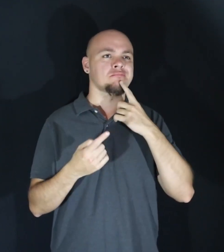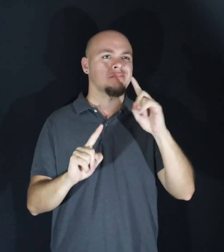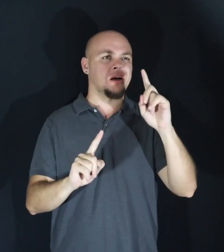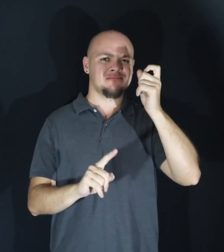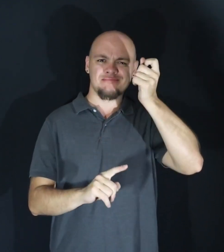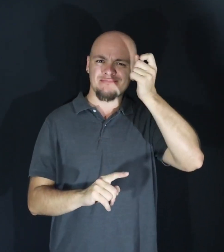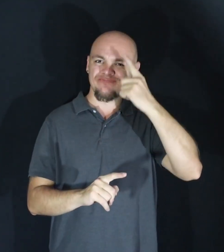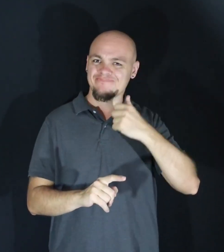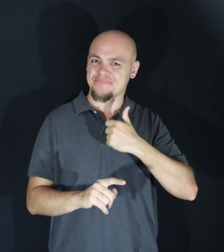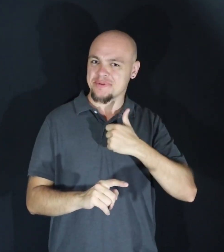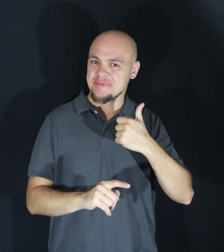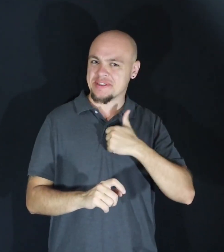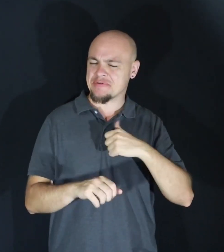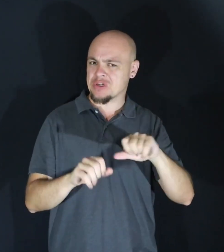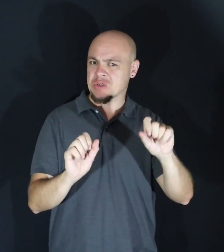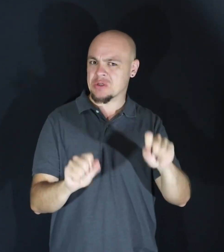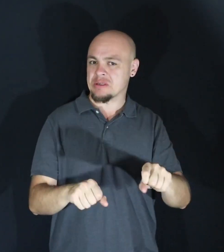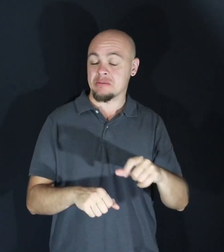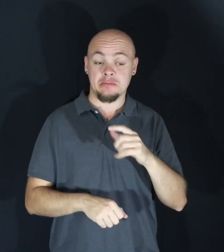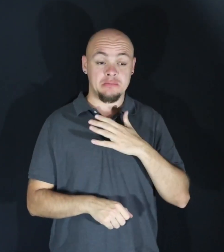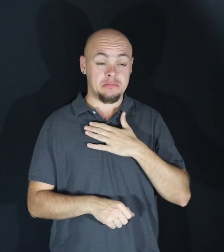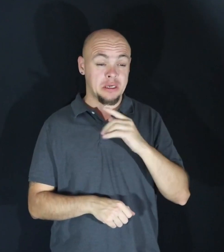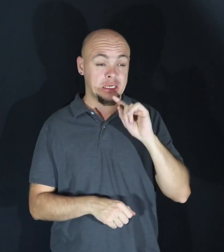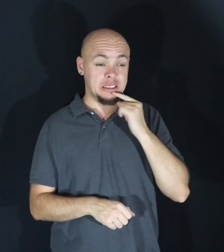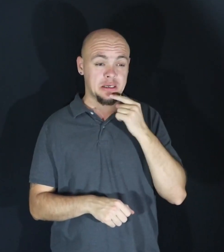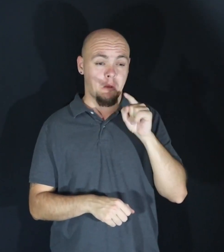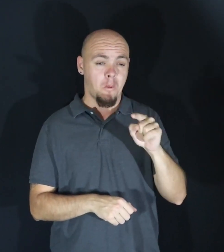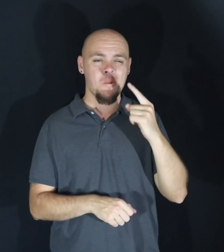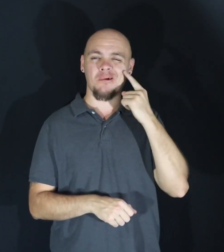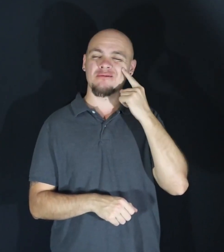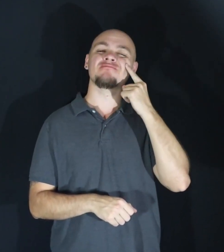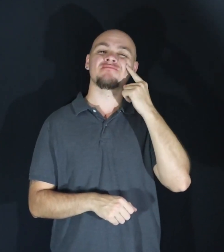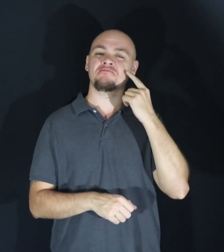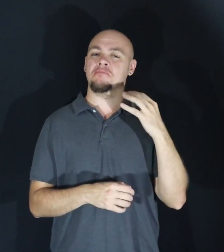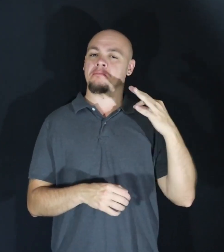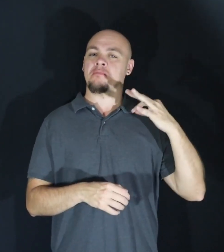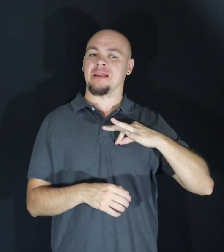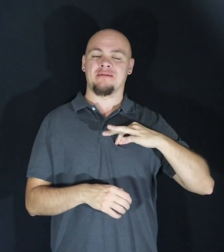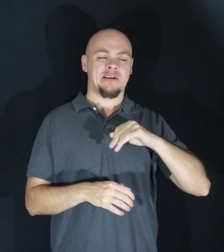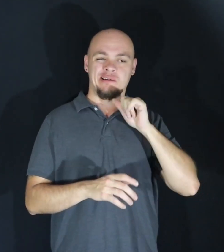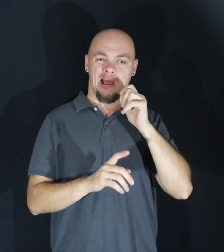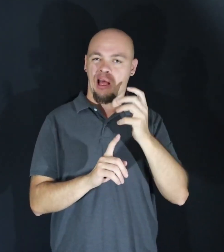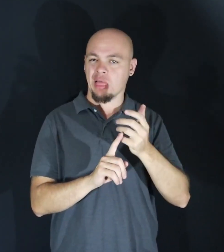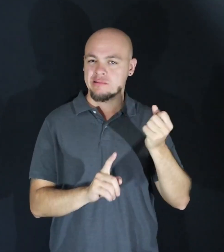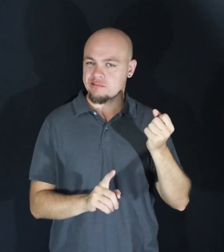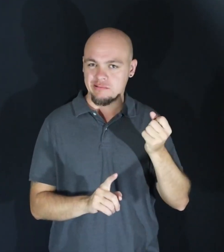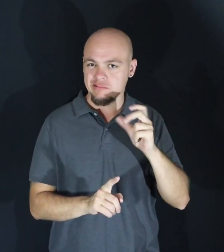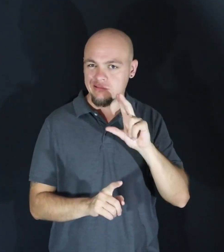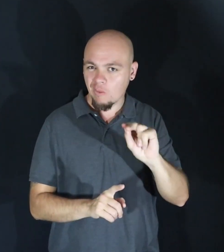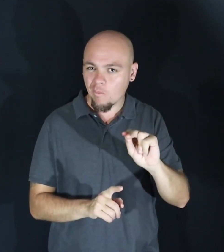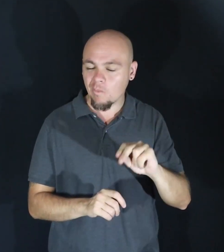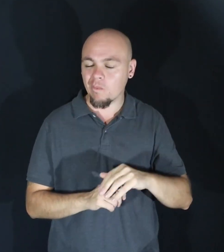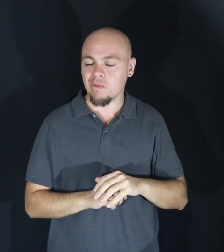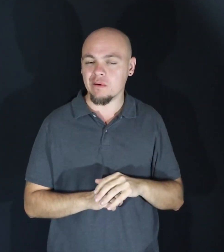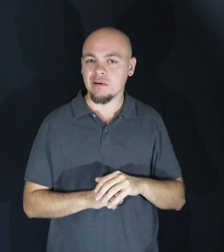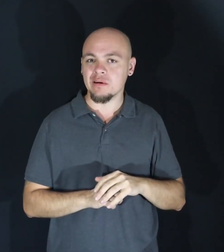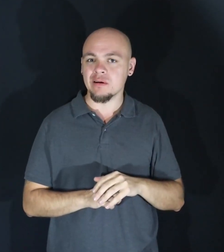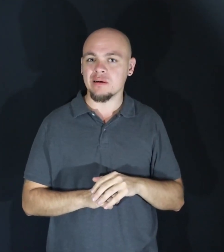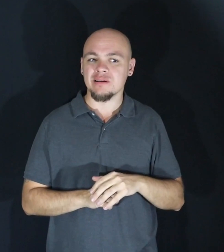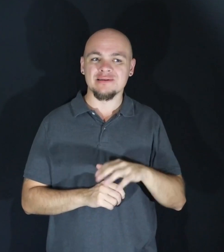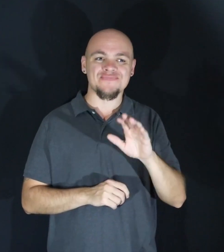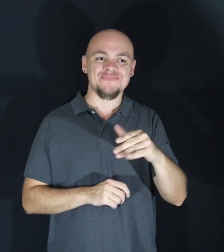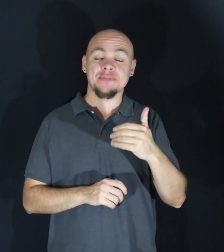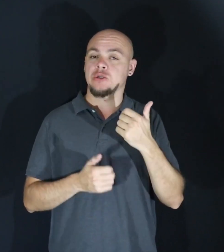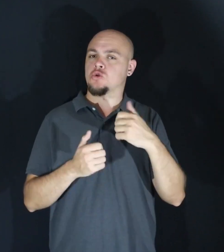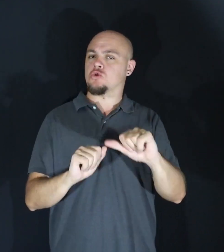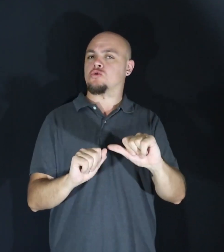myself. I could see my intensities as a strength rather than a deficit. I stopped trying to